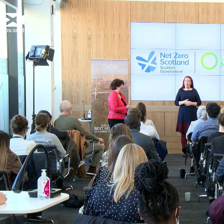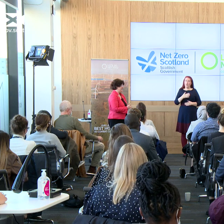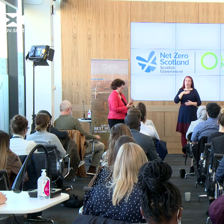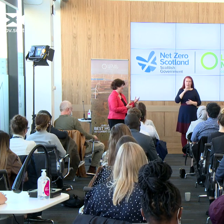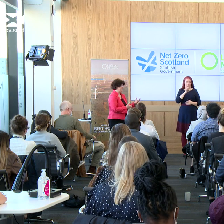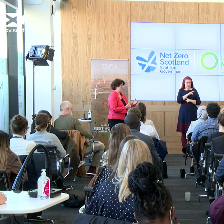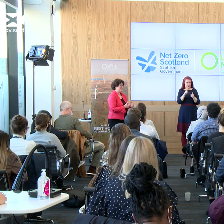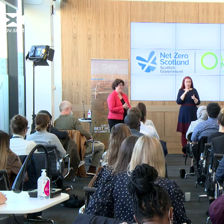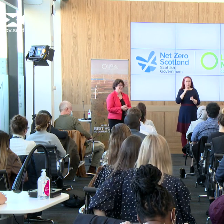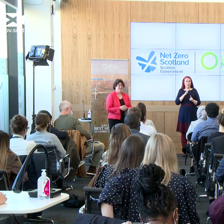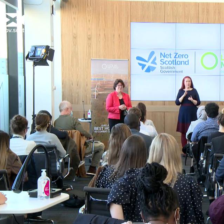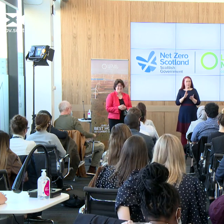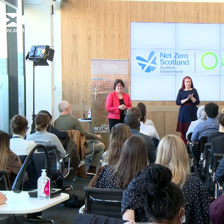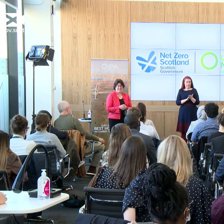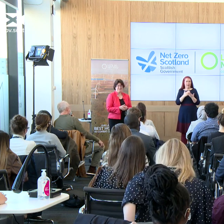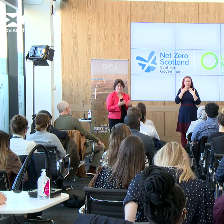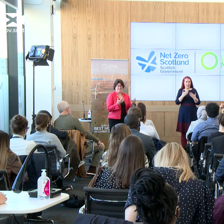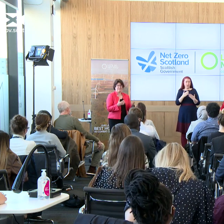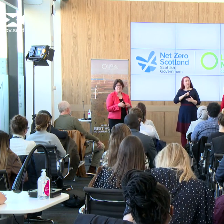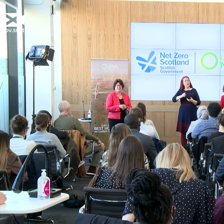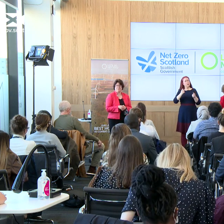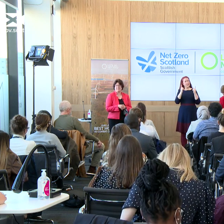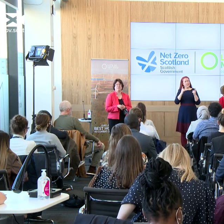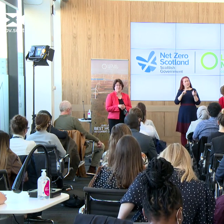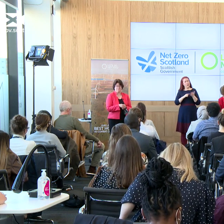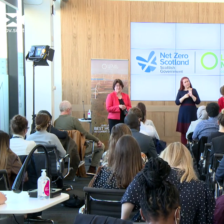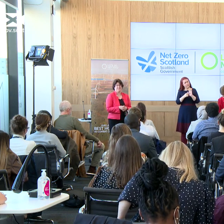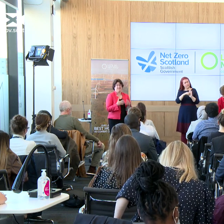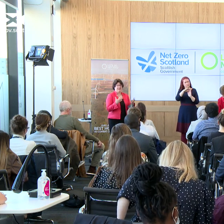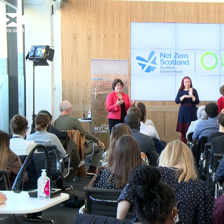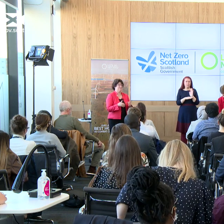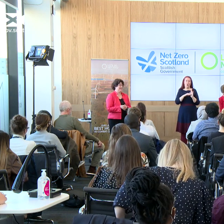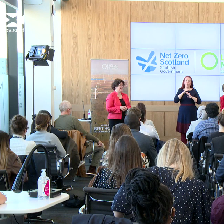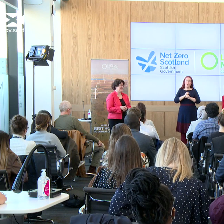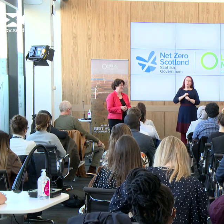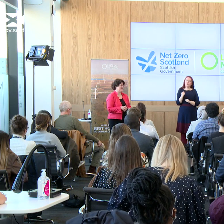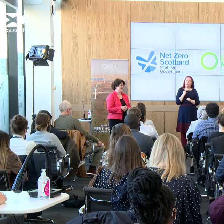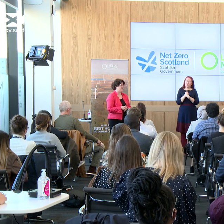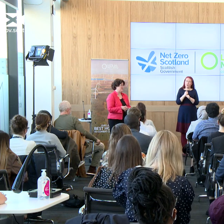to thank the First Minister for setting out the Scottish Government's commitments at the